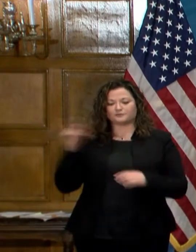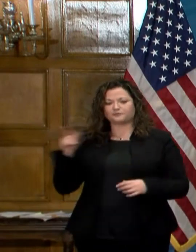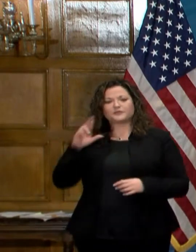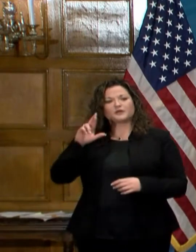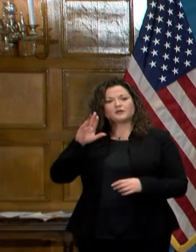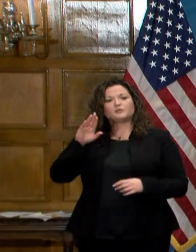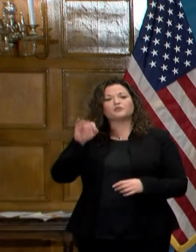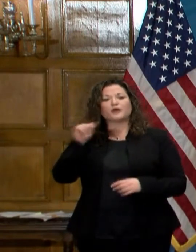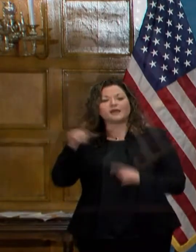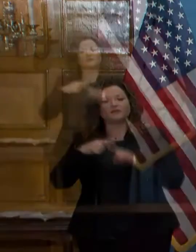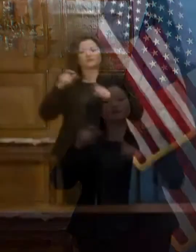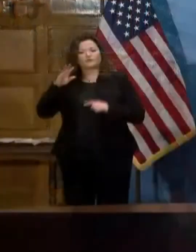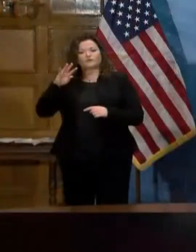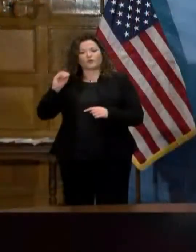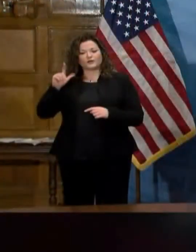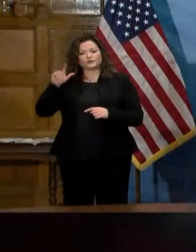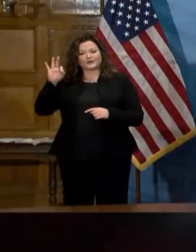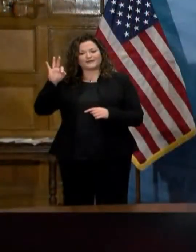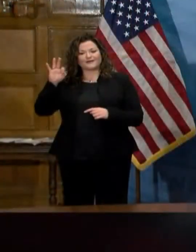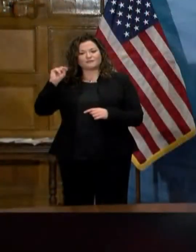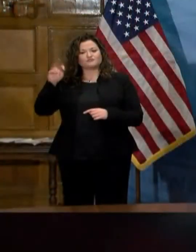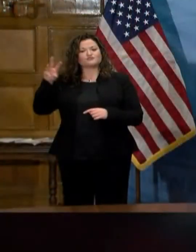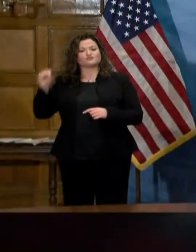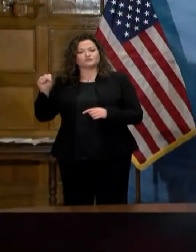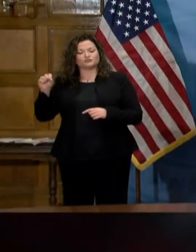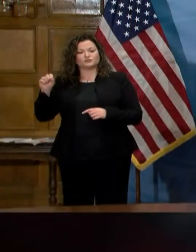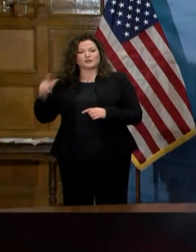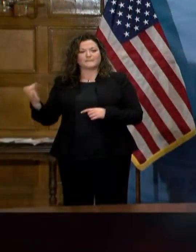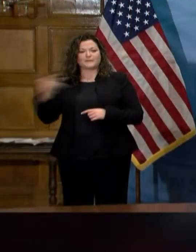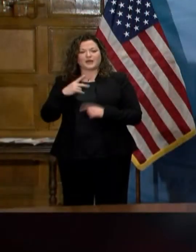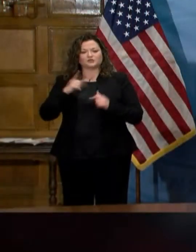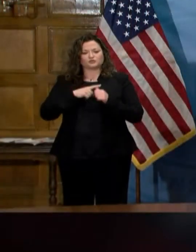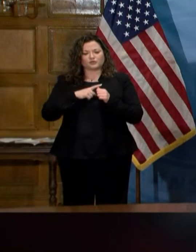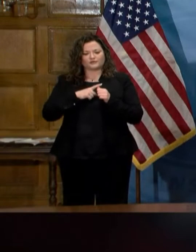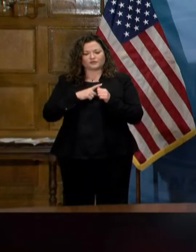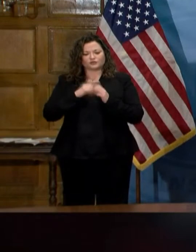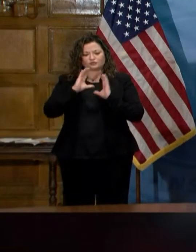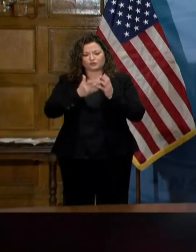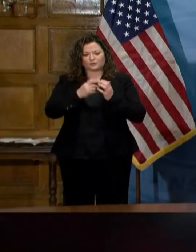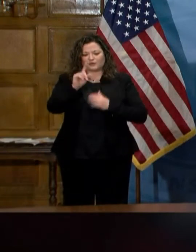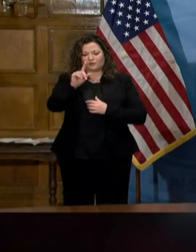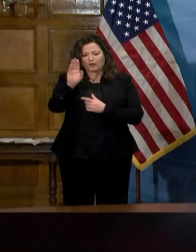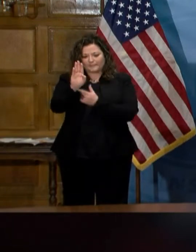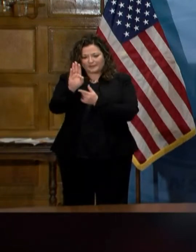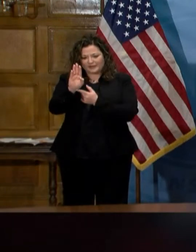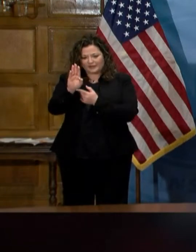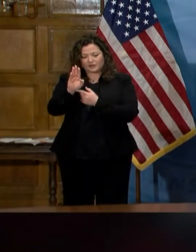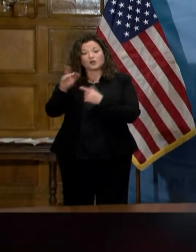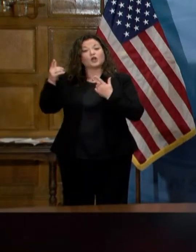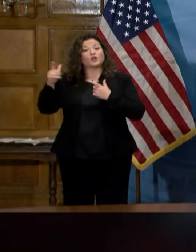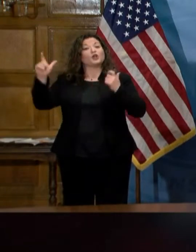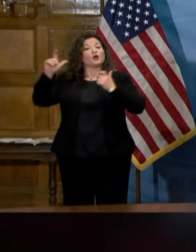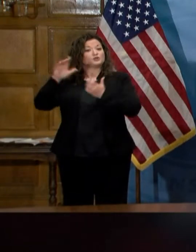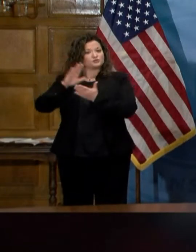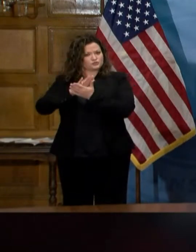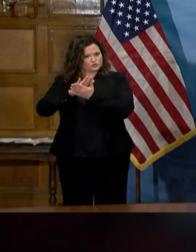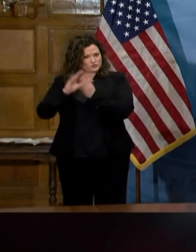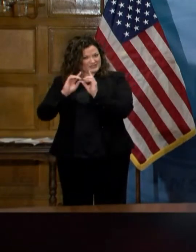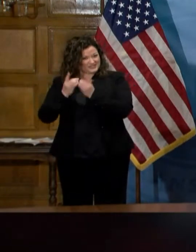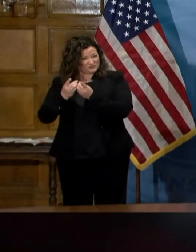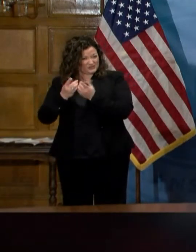4029 News. Back to the rollout for the first group of Phase 1B. For our larger school districts, a little